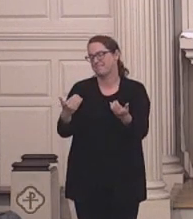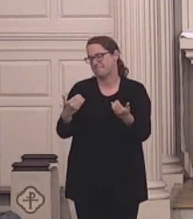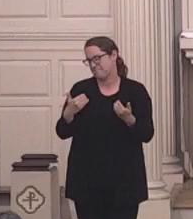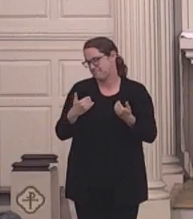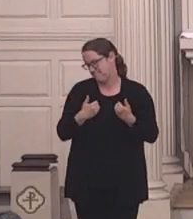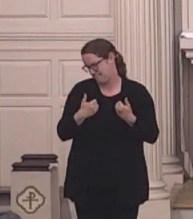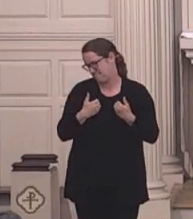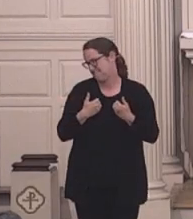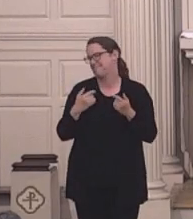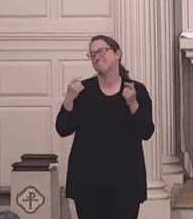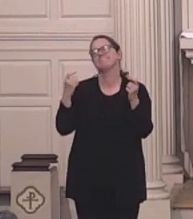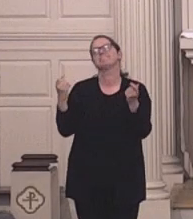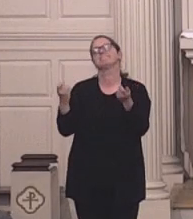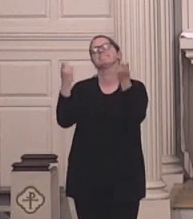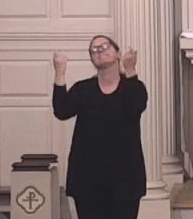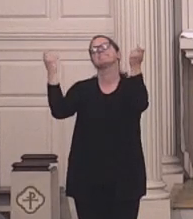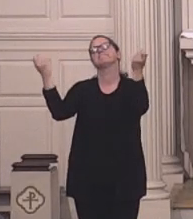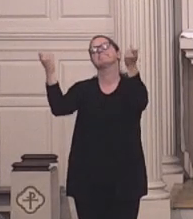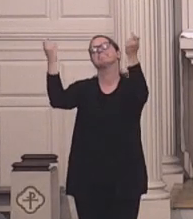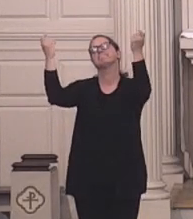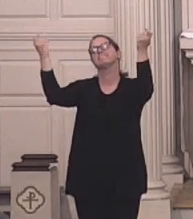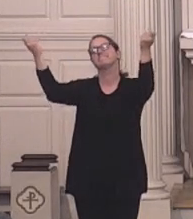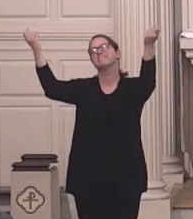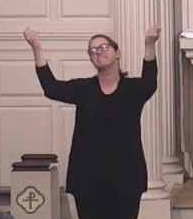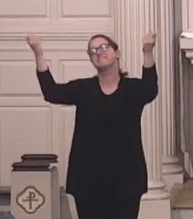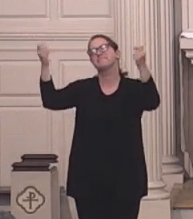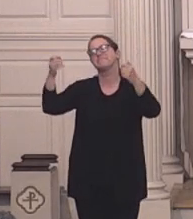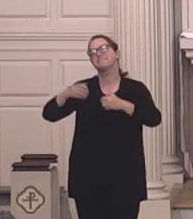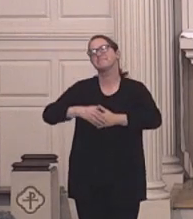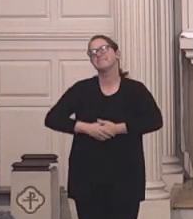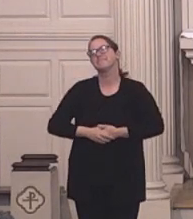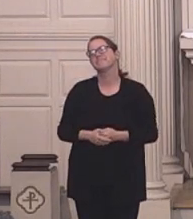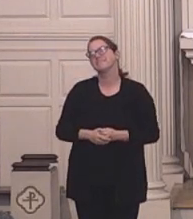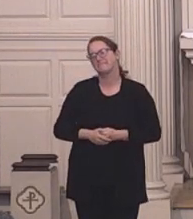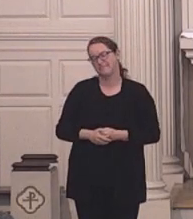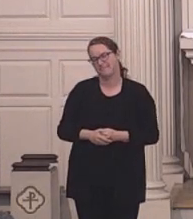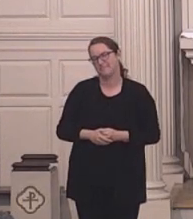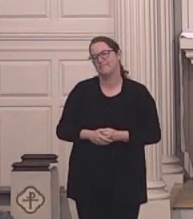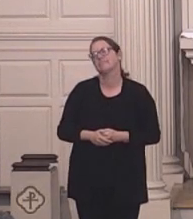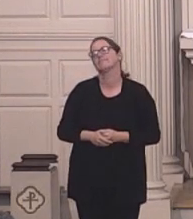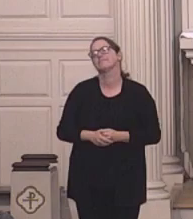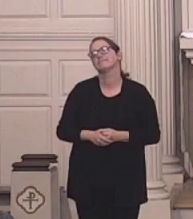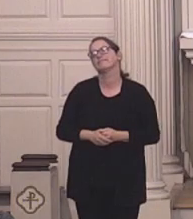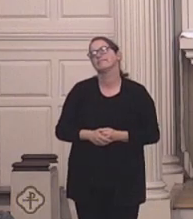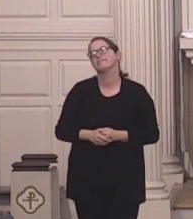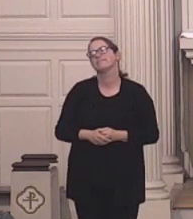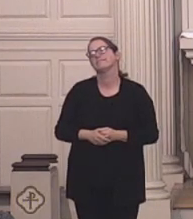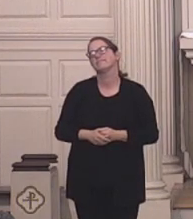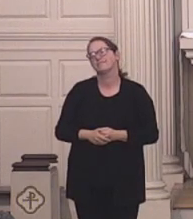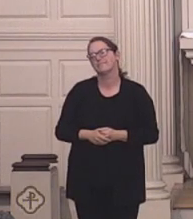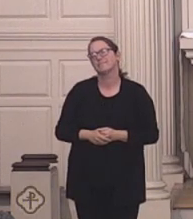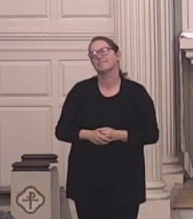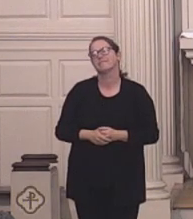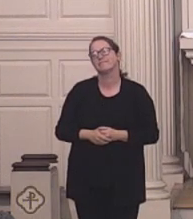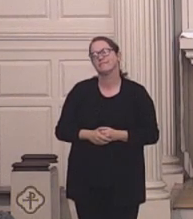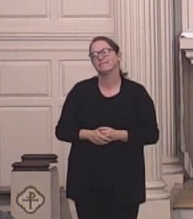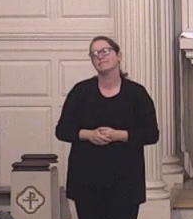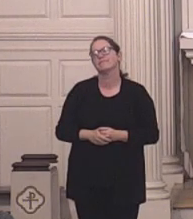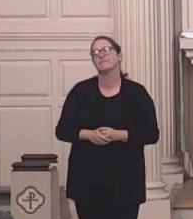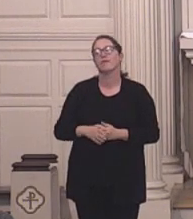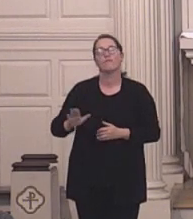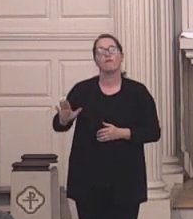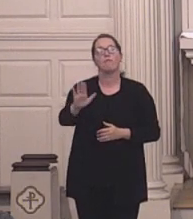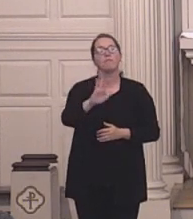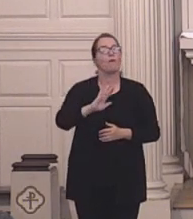chanting, joy nor sweetest grace be stunting. From your heart let